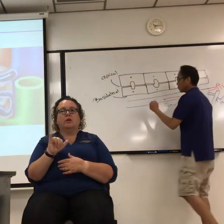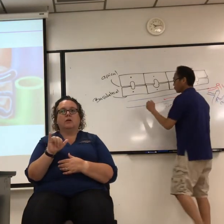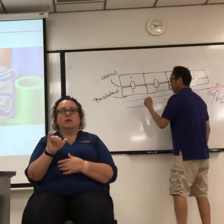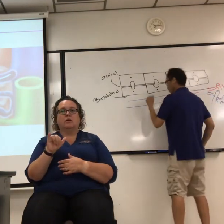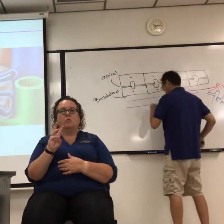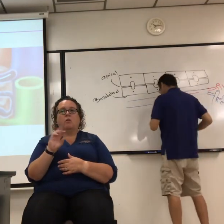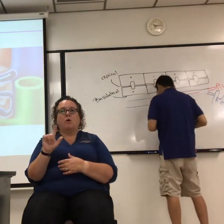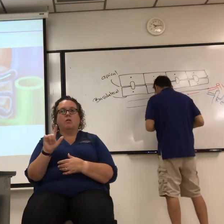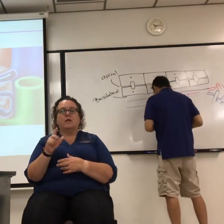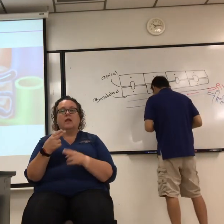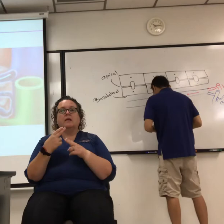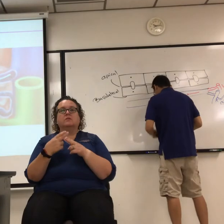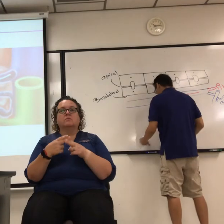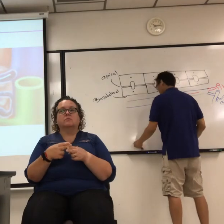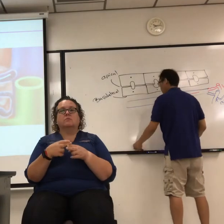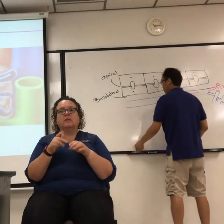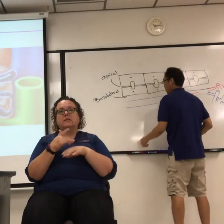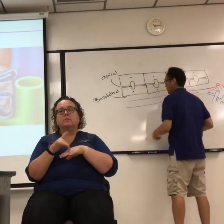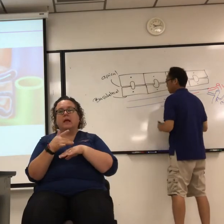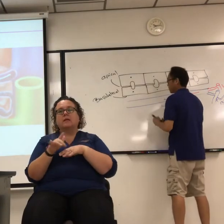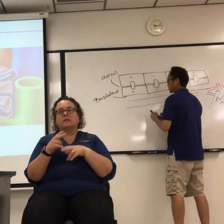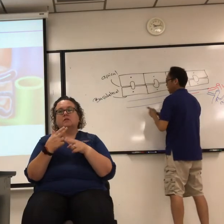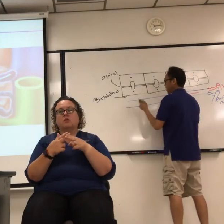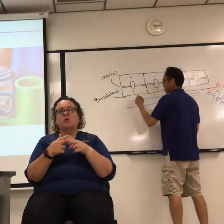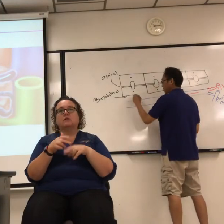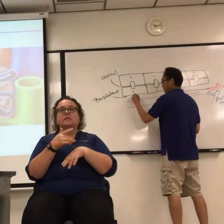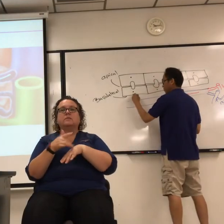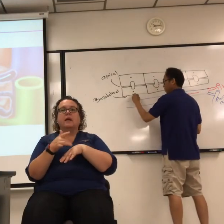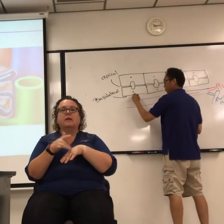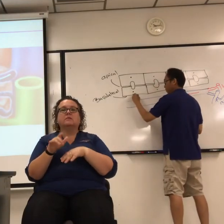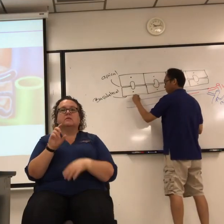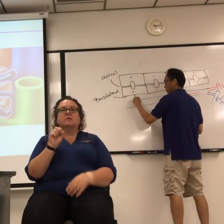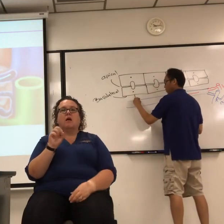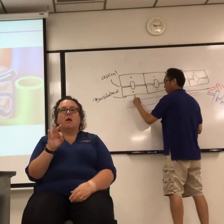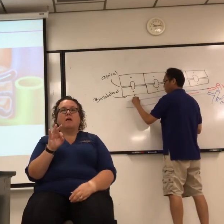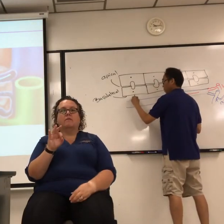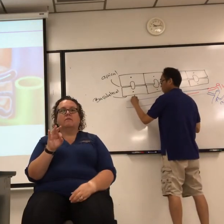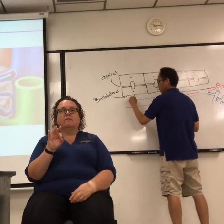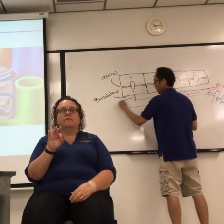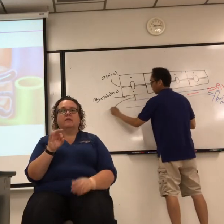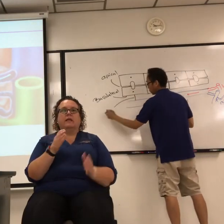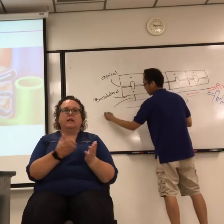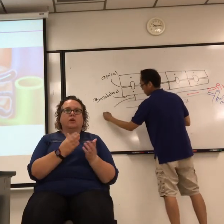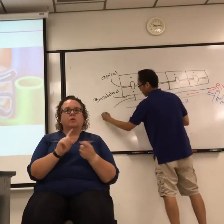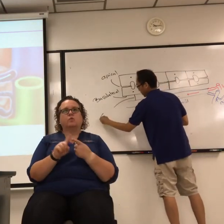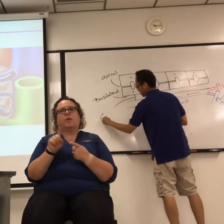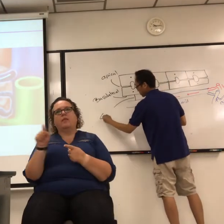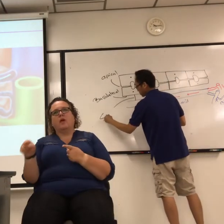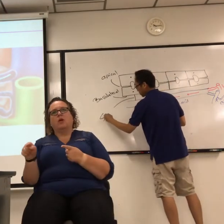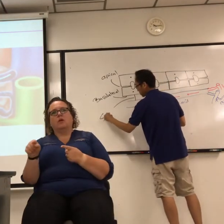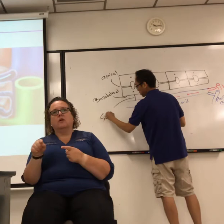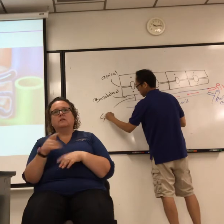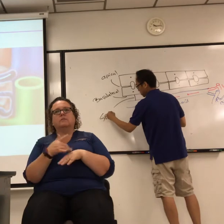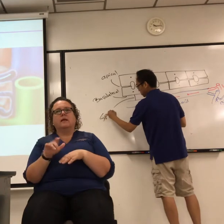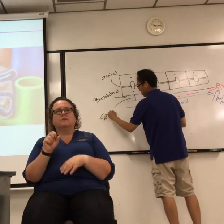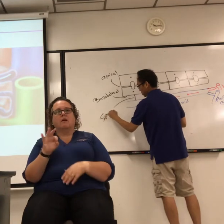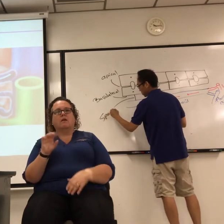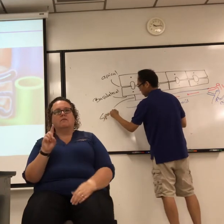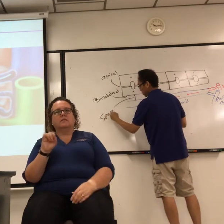the, that space has a name, it's called the space of Desay, space from here to there. Space